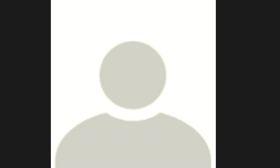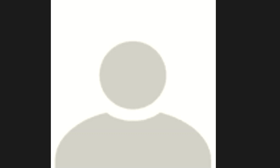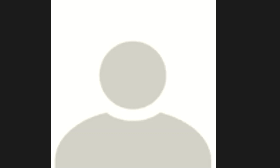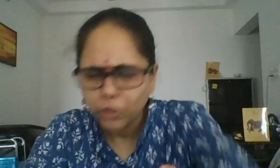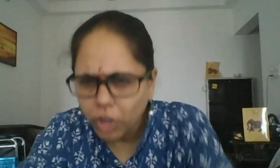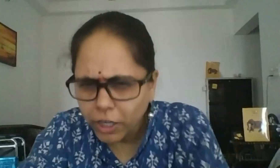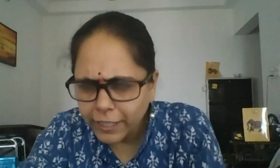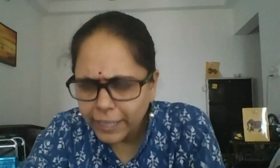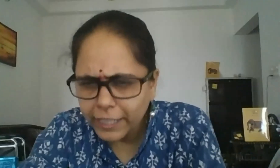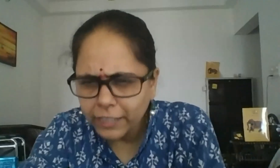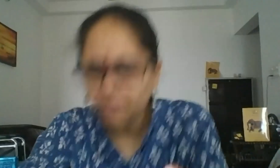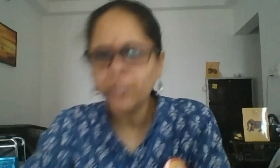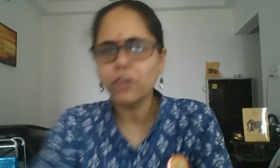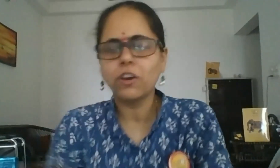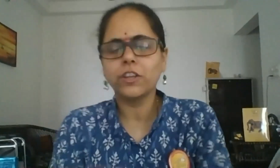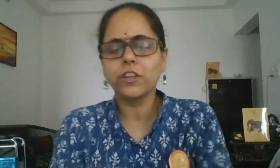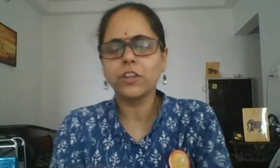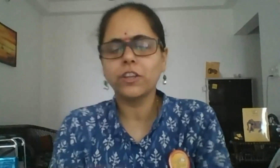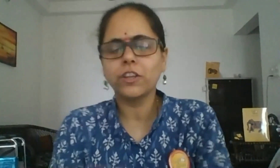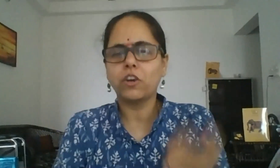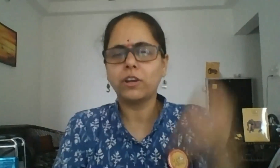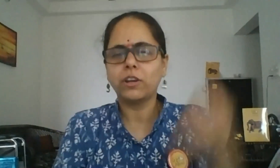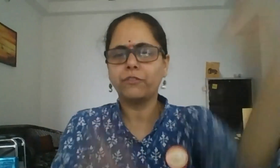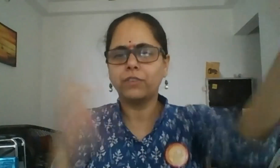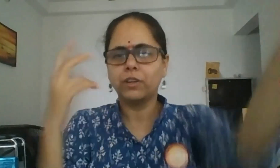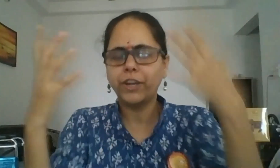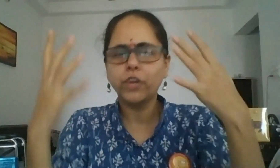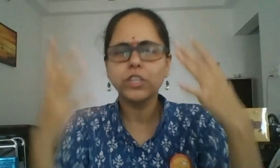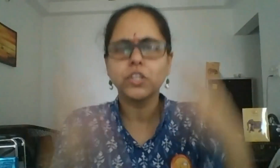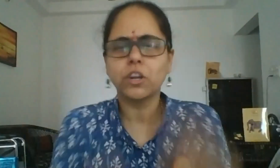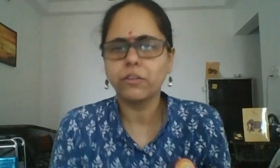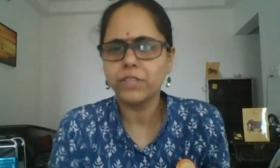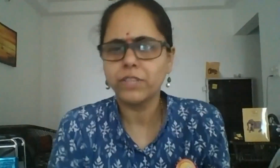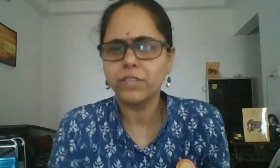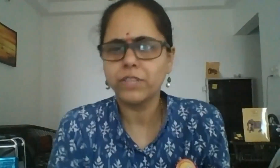You're not getting the word or the video is not visible?